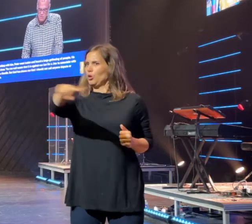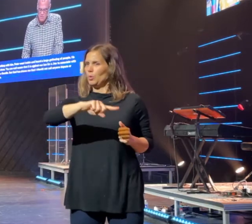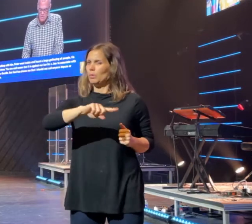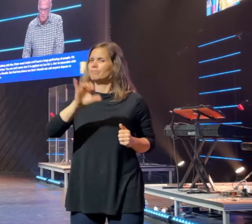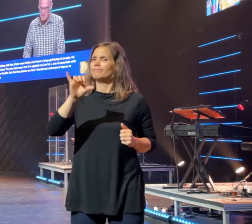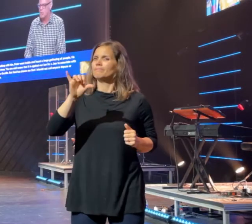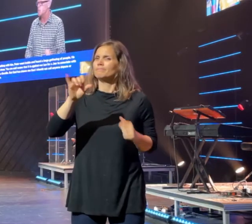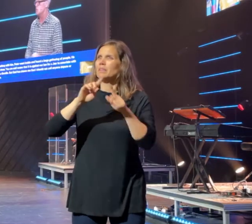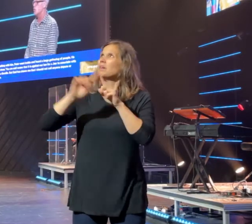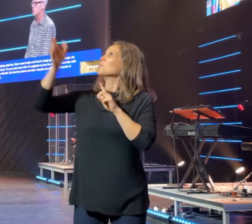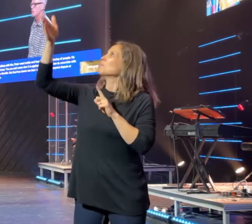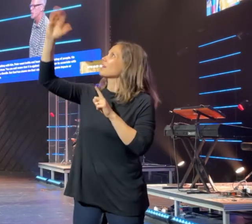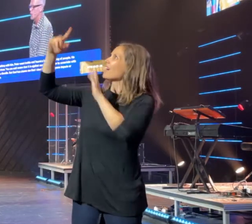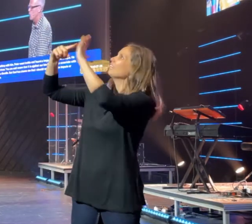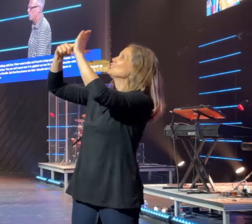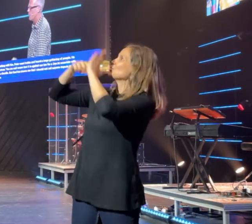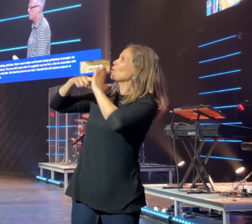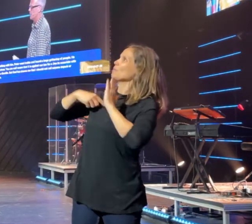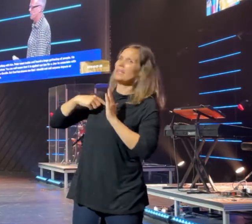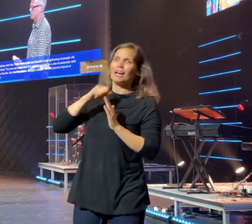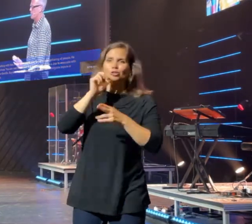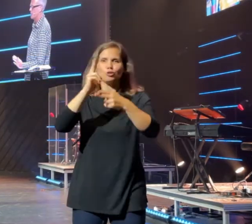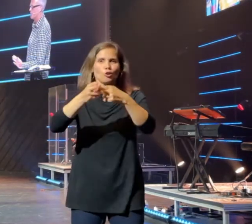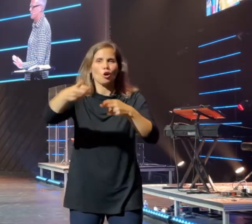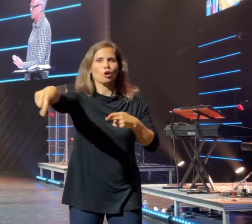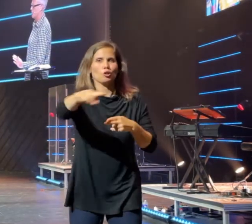I should not call anyone impure or unclean. Wait a minute.